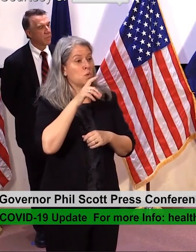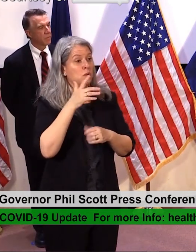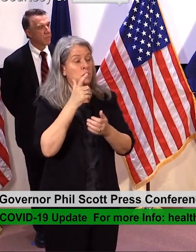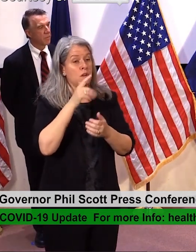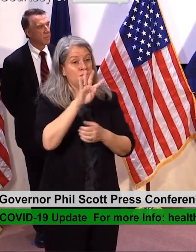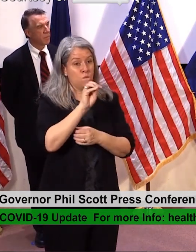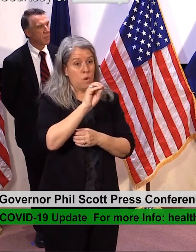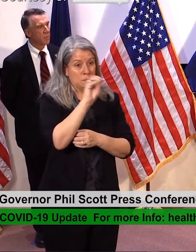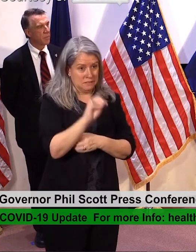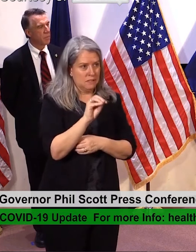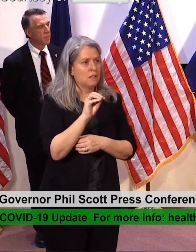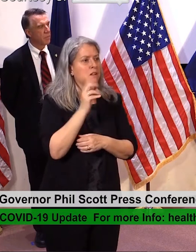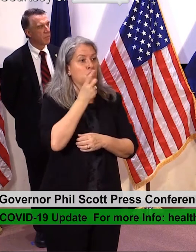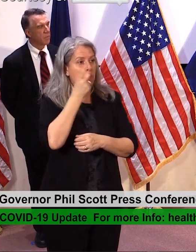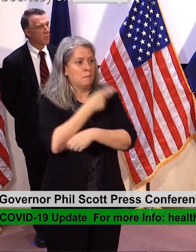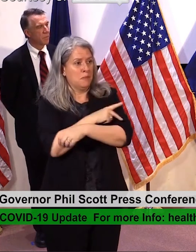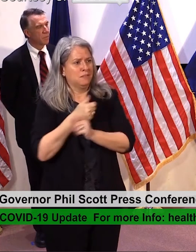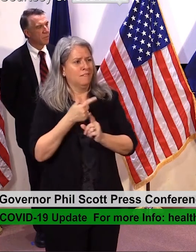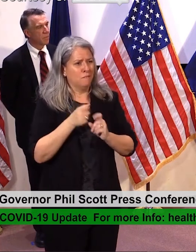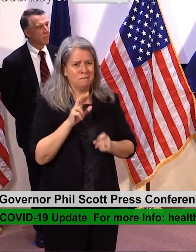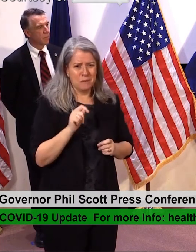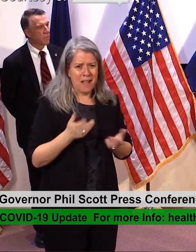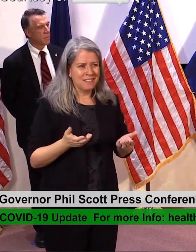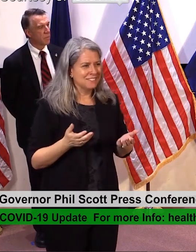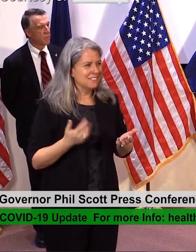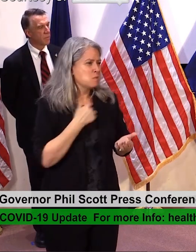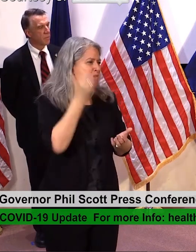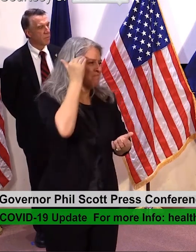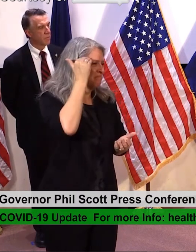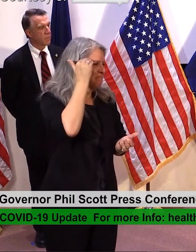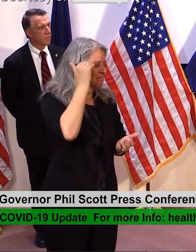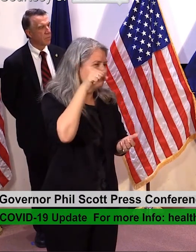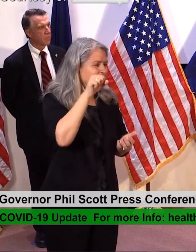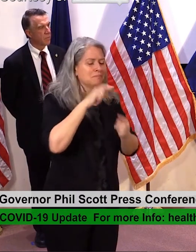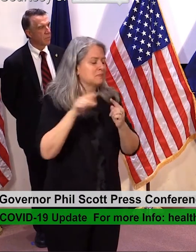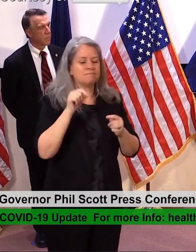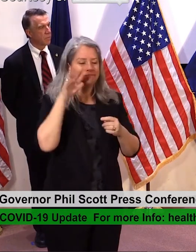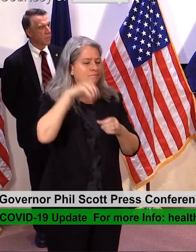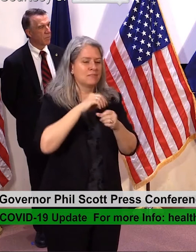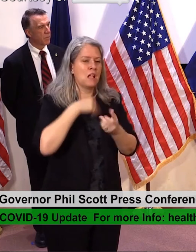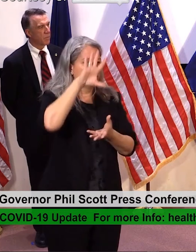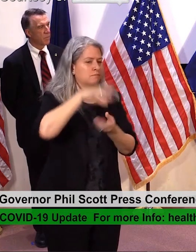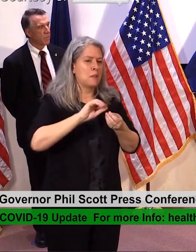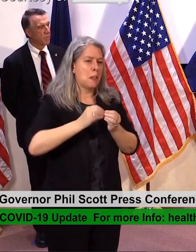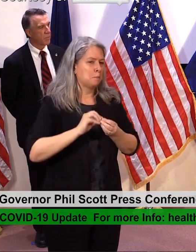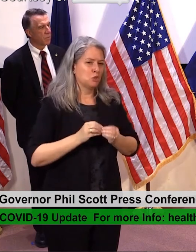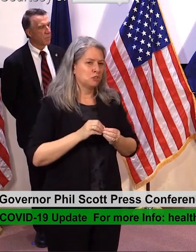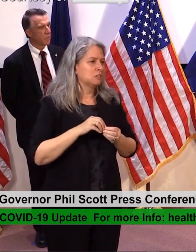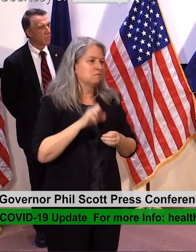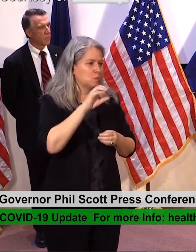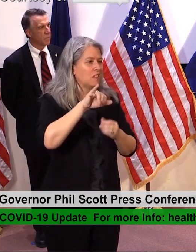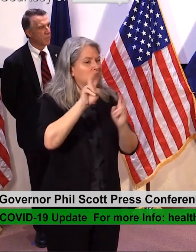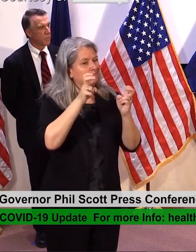are Vermonters. So we are aware of those numbers, but as the Secretary alluded to, they're not included in our modeling numbers. So those would be in